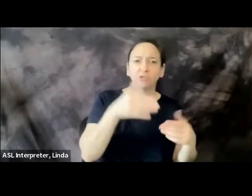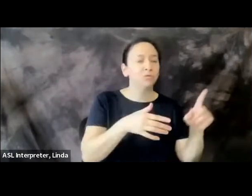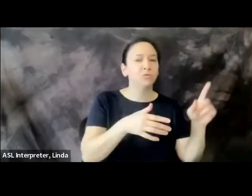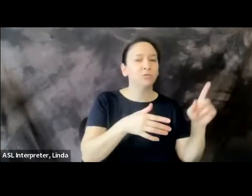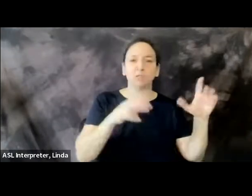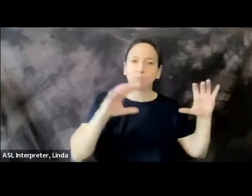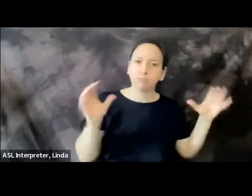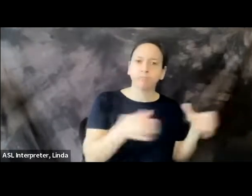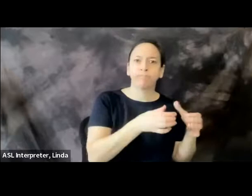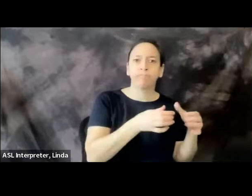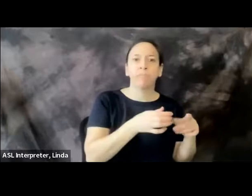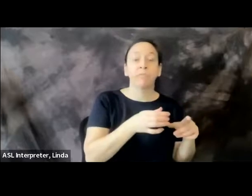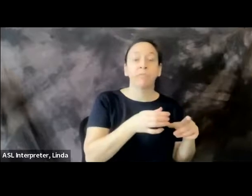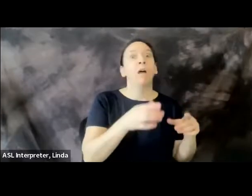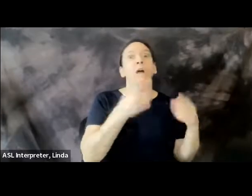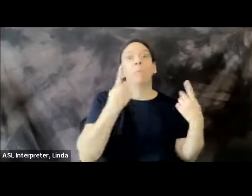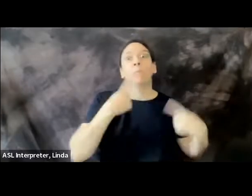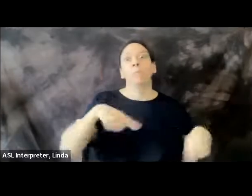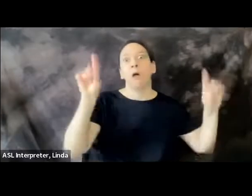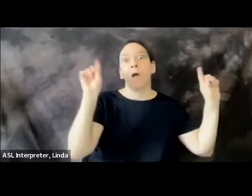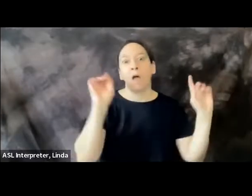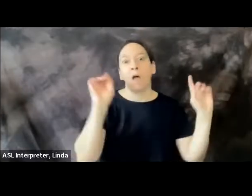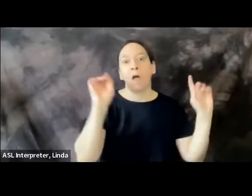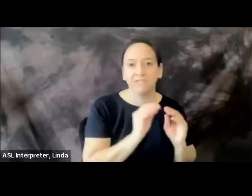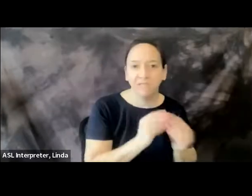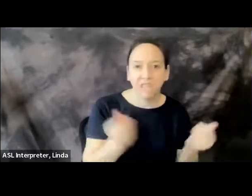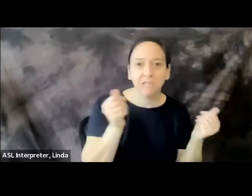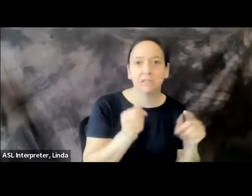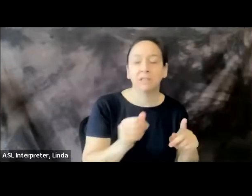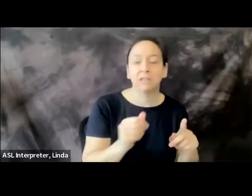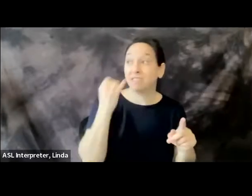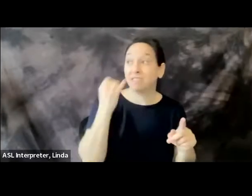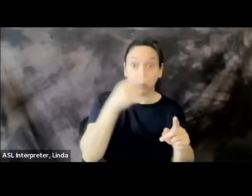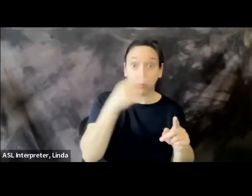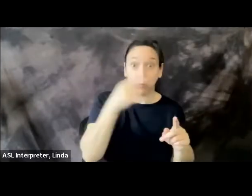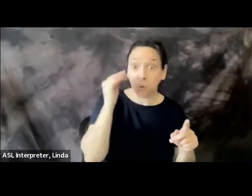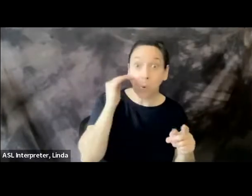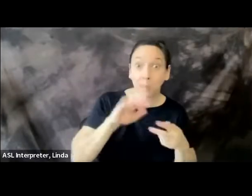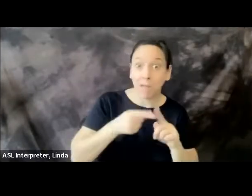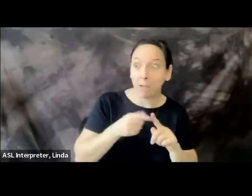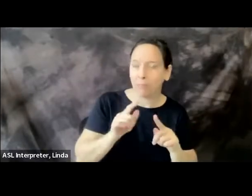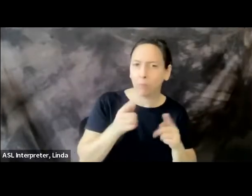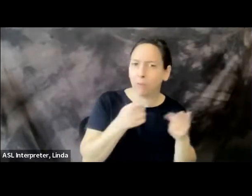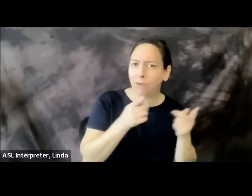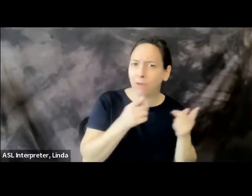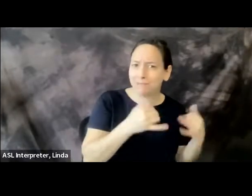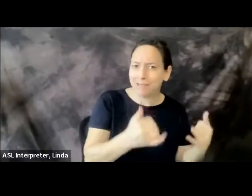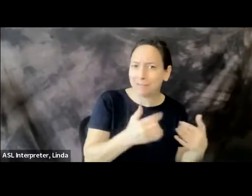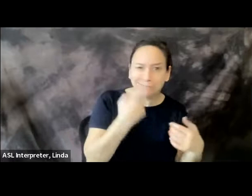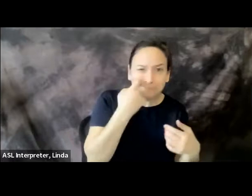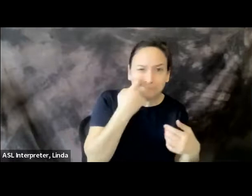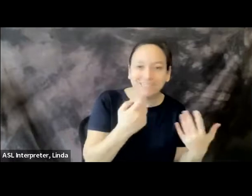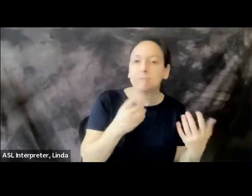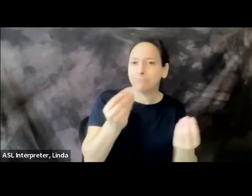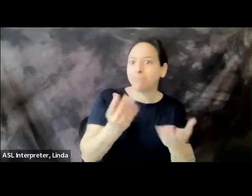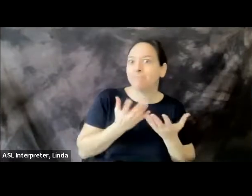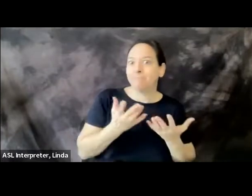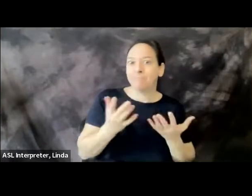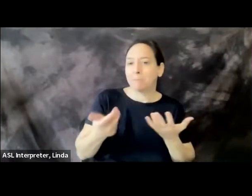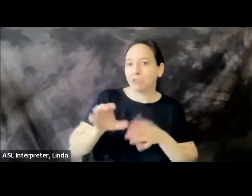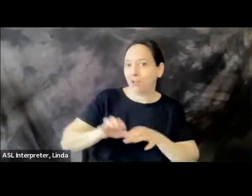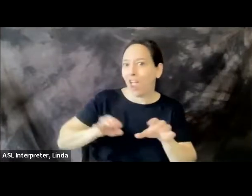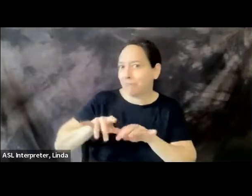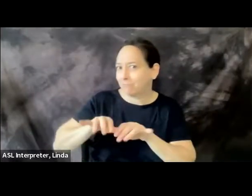the issue at last, as I know. If anyone else here knows more of the status, please chime in maybe in chat or in the Q&A.